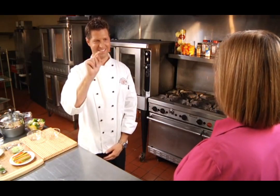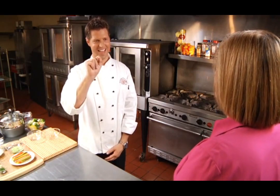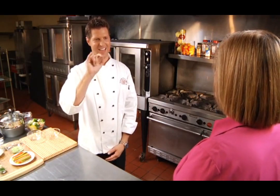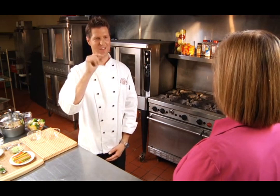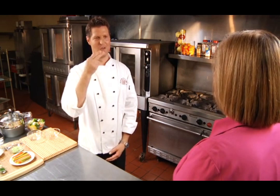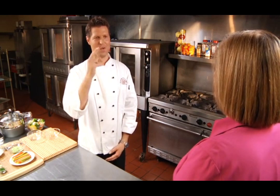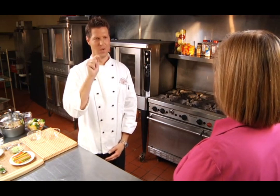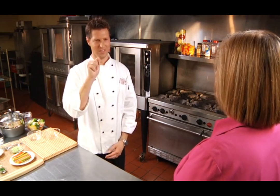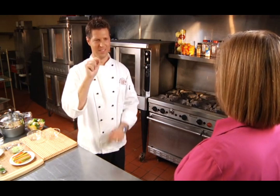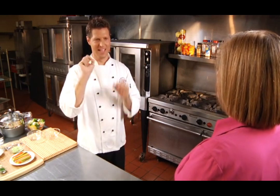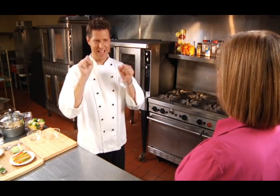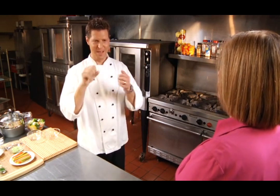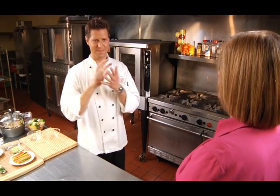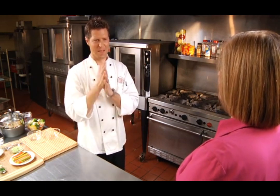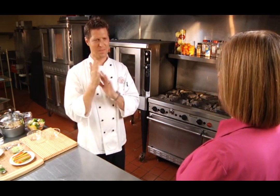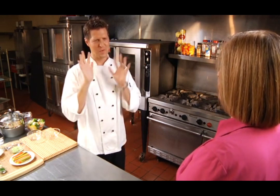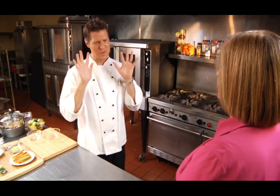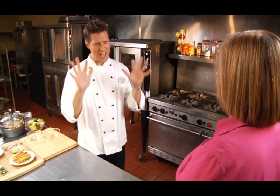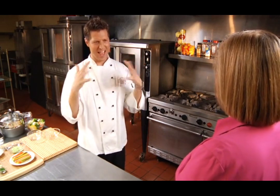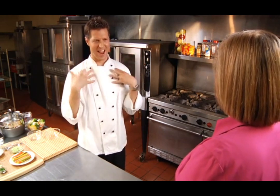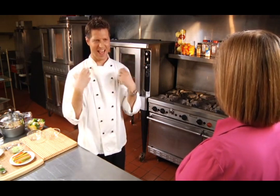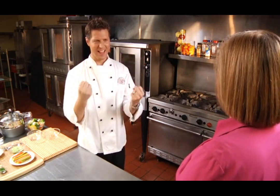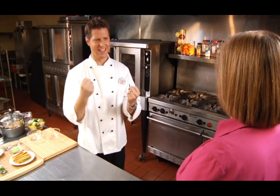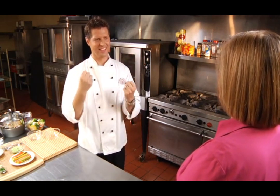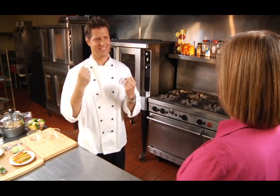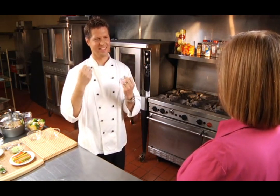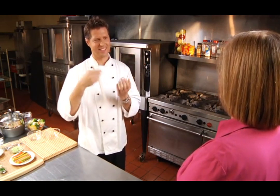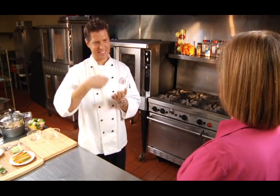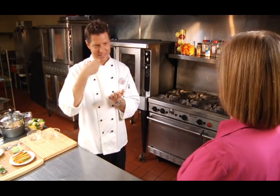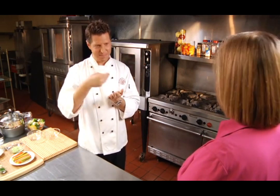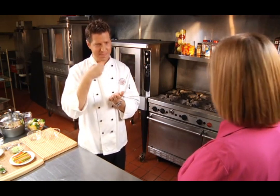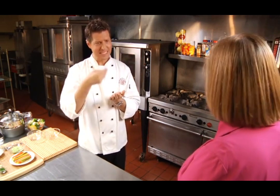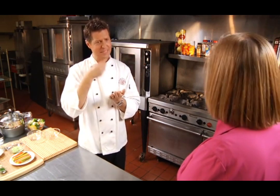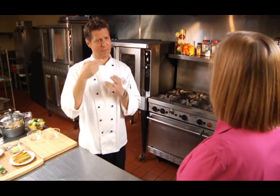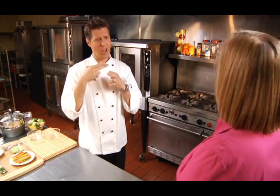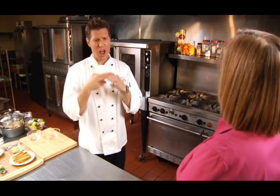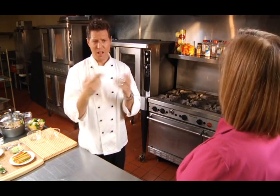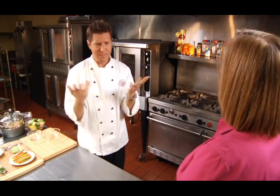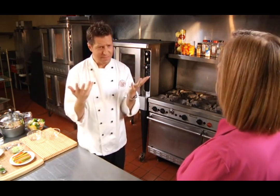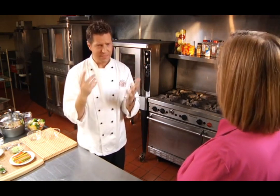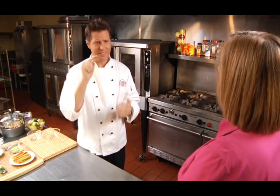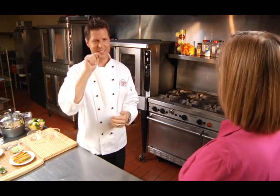You can easily turn non-fat yogurt into a great healthy dip called tzatziki. Here's how you make it.